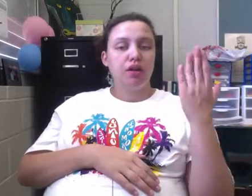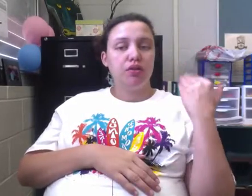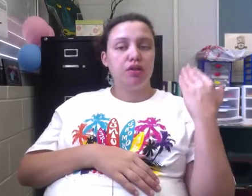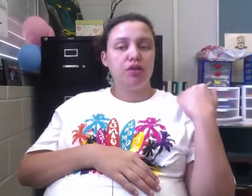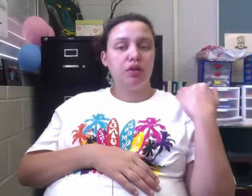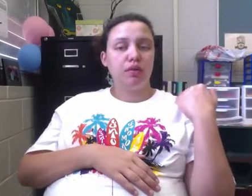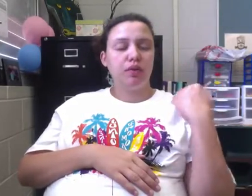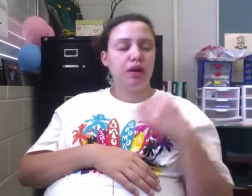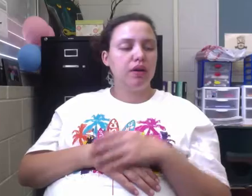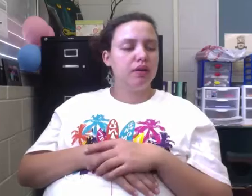Used to or before.